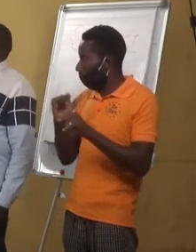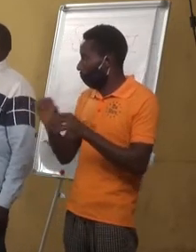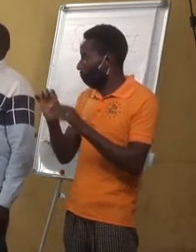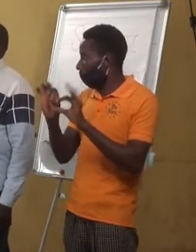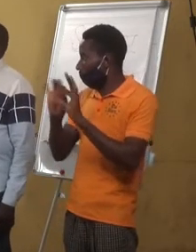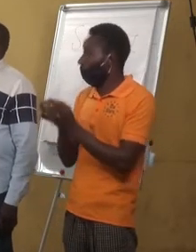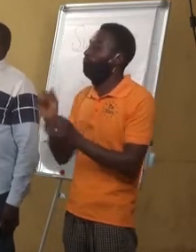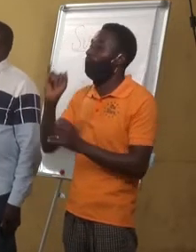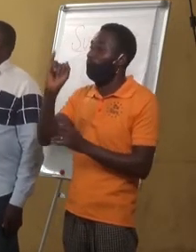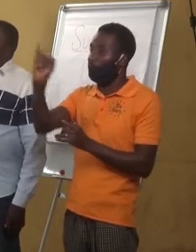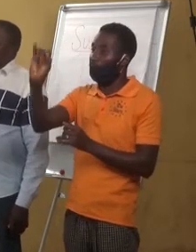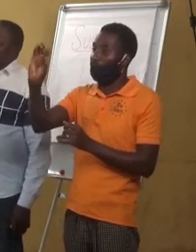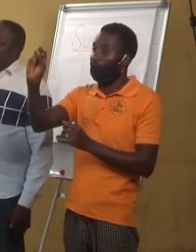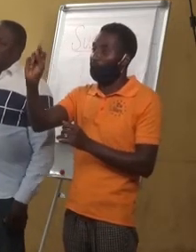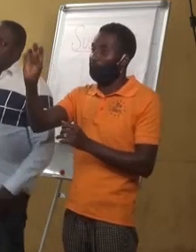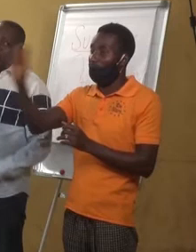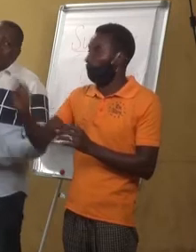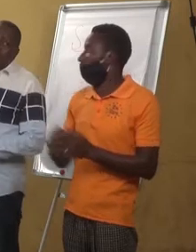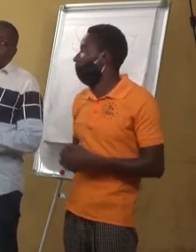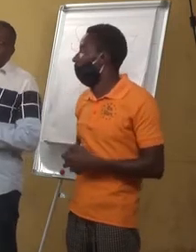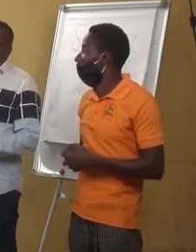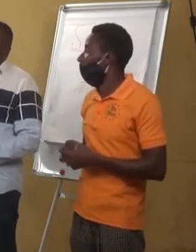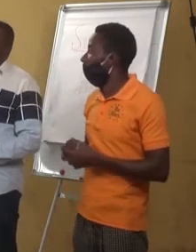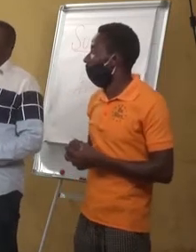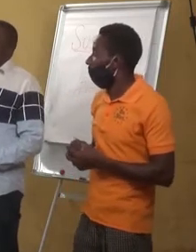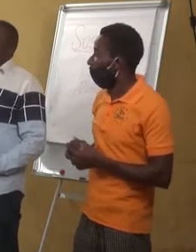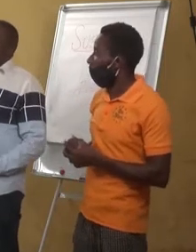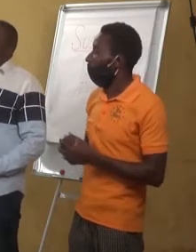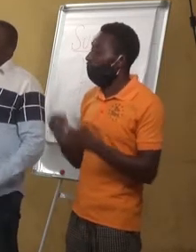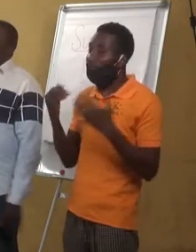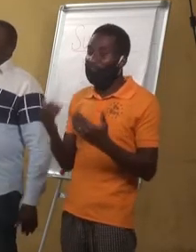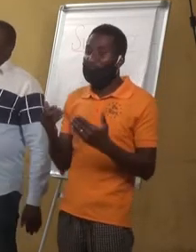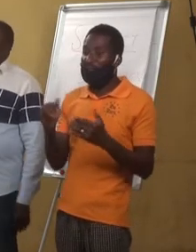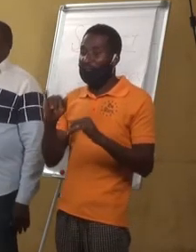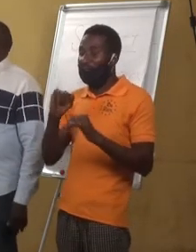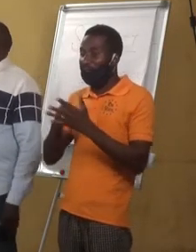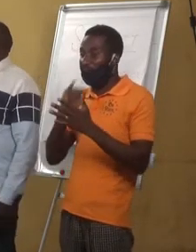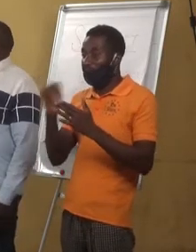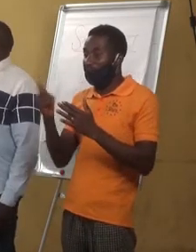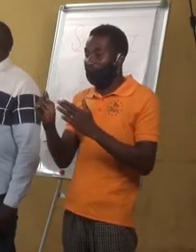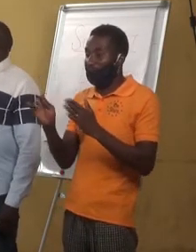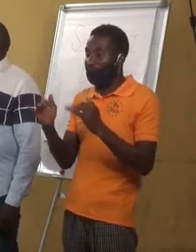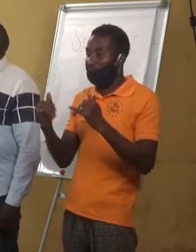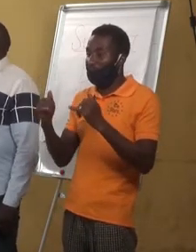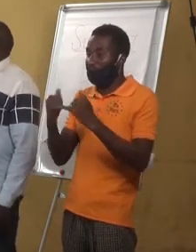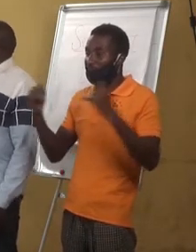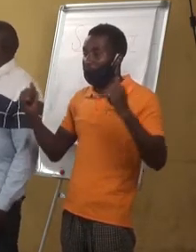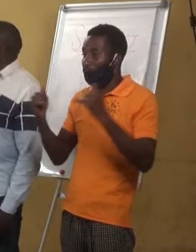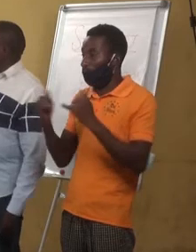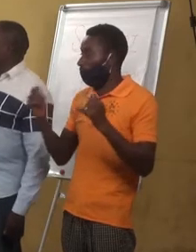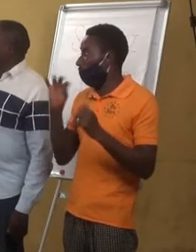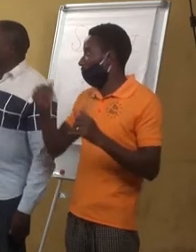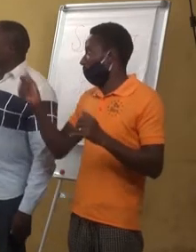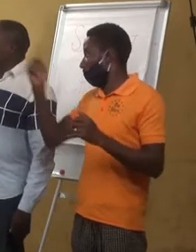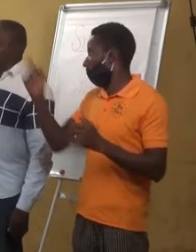If you look at the characteristics of covalent, it is more or less the opposite of electrovalent. However, we will